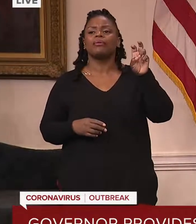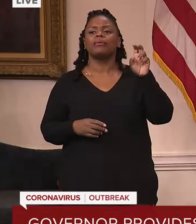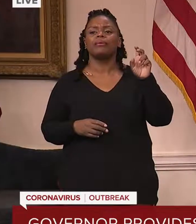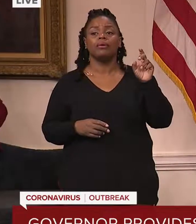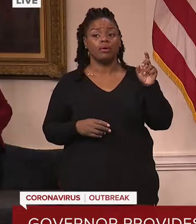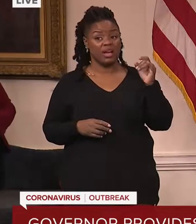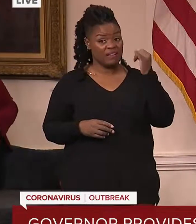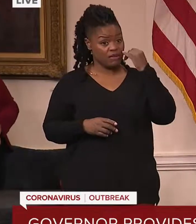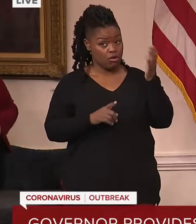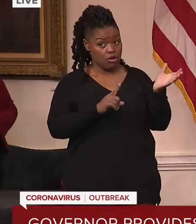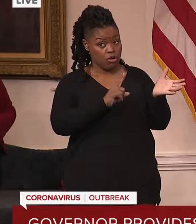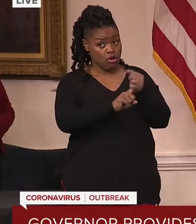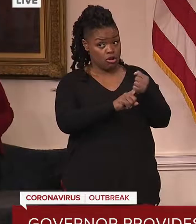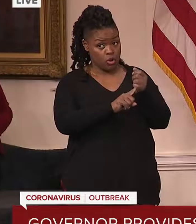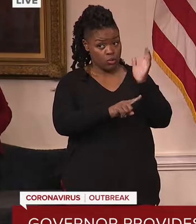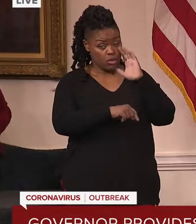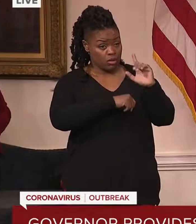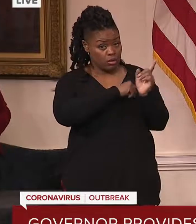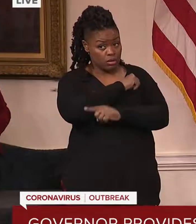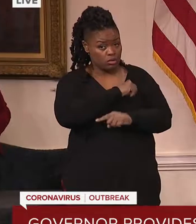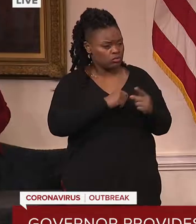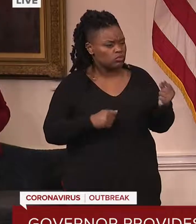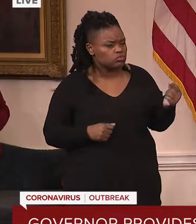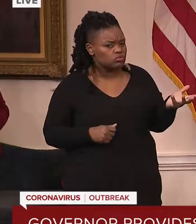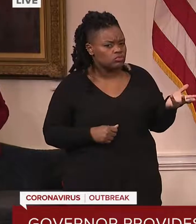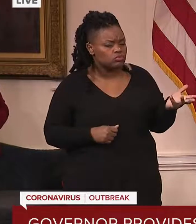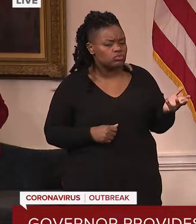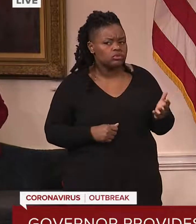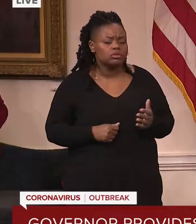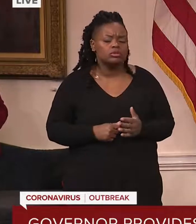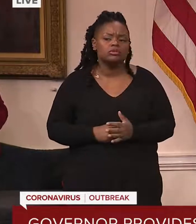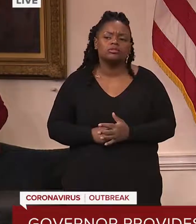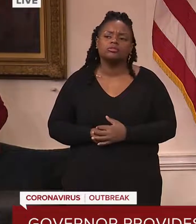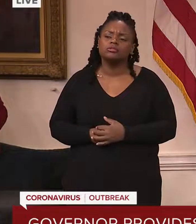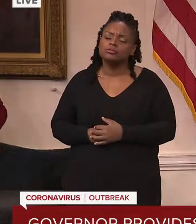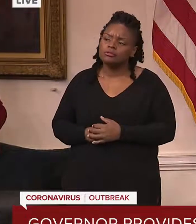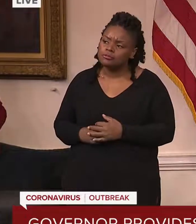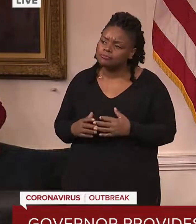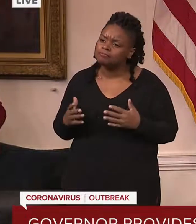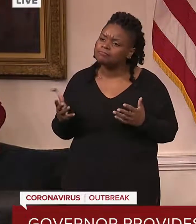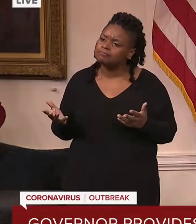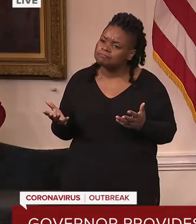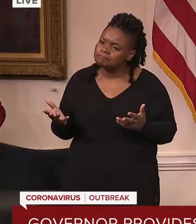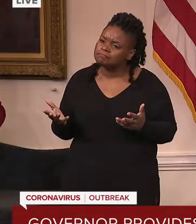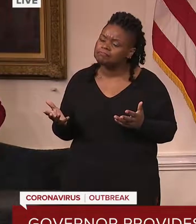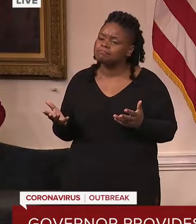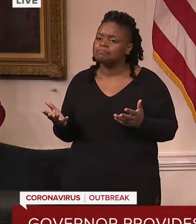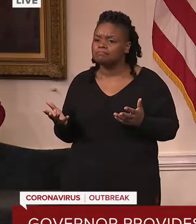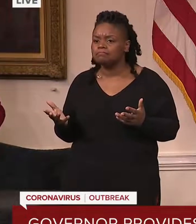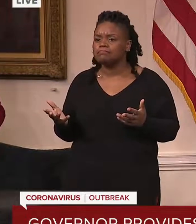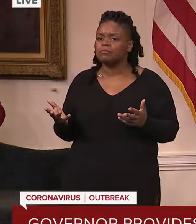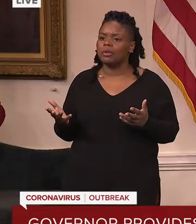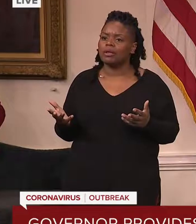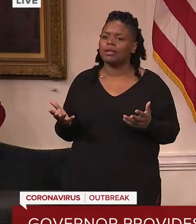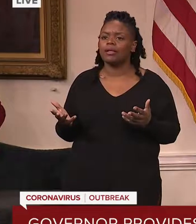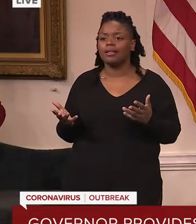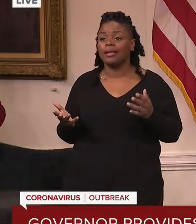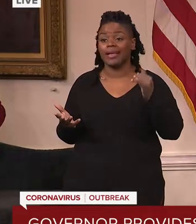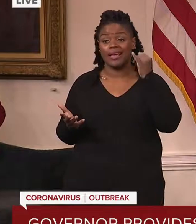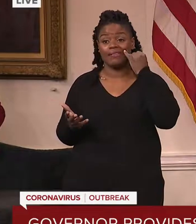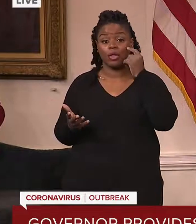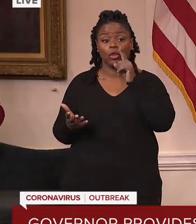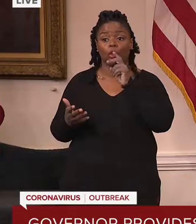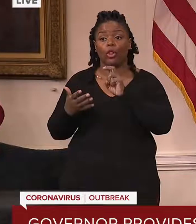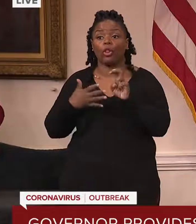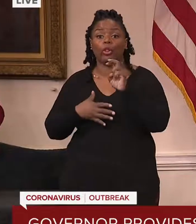harsh recourse against those who take away vaccines? I mean, look, they can't get a vaccine, so but it